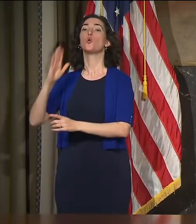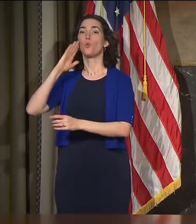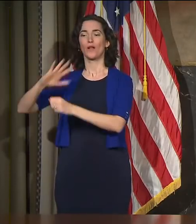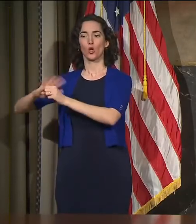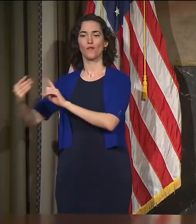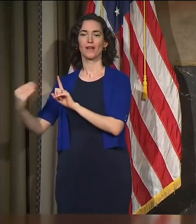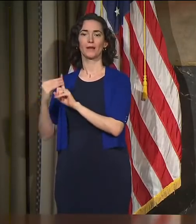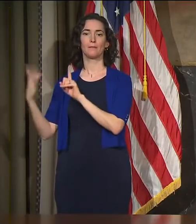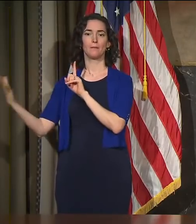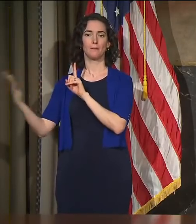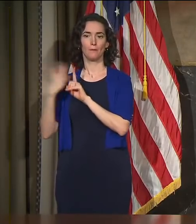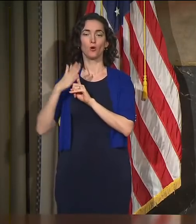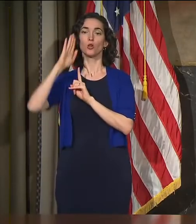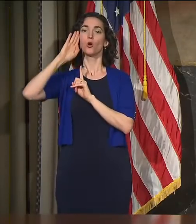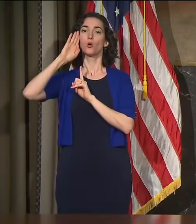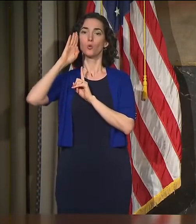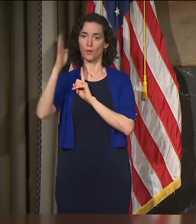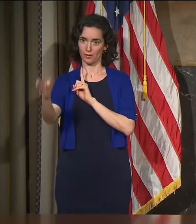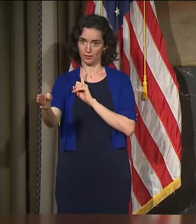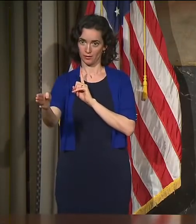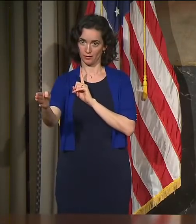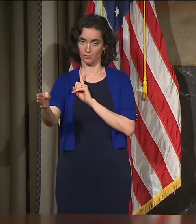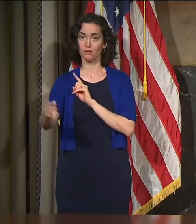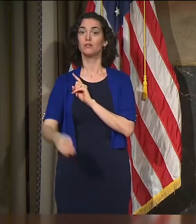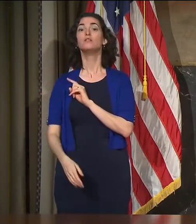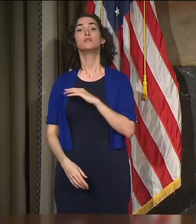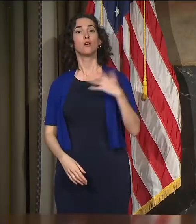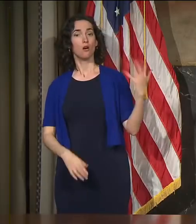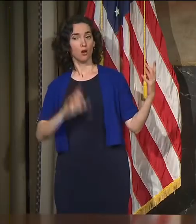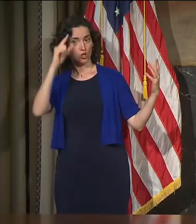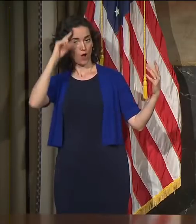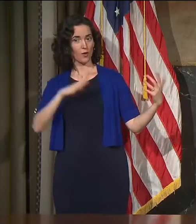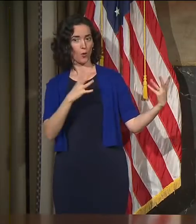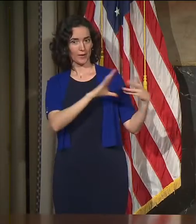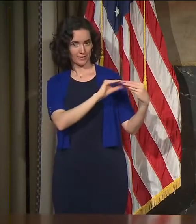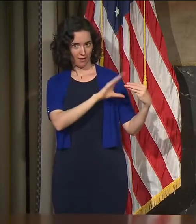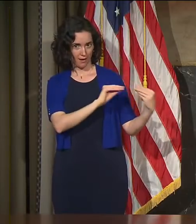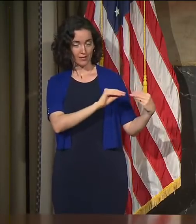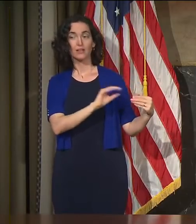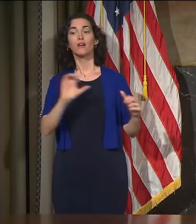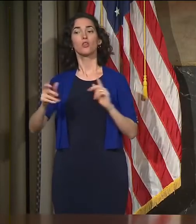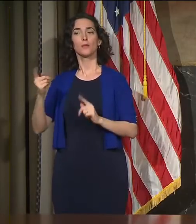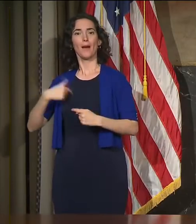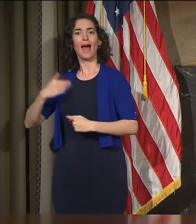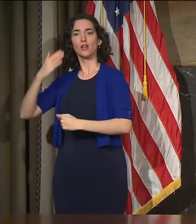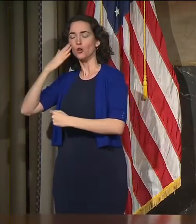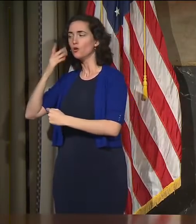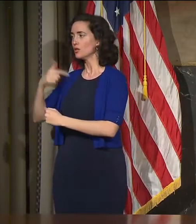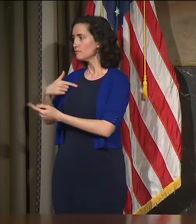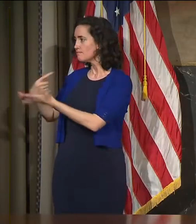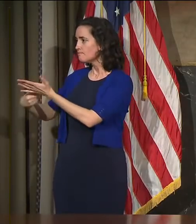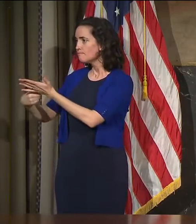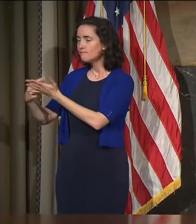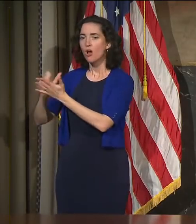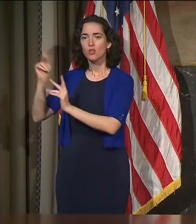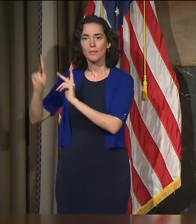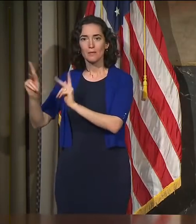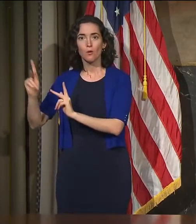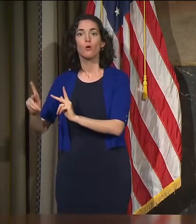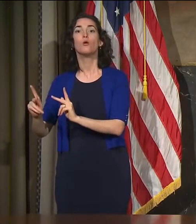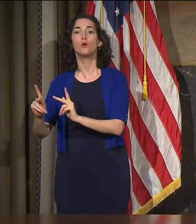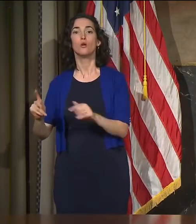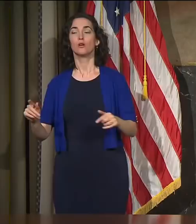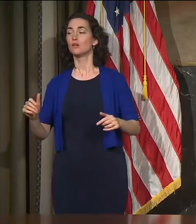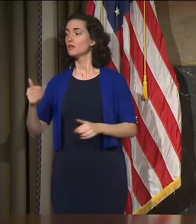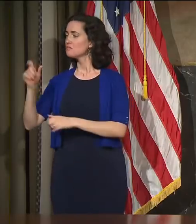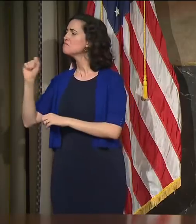has said this in weeks past. I've heard it as well from a number of other individuals that I know. People know more people